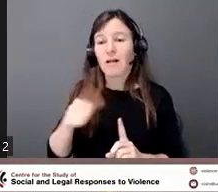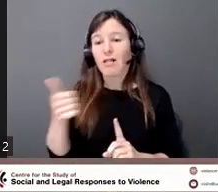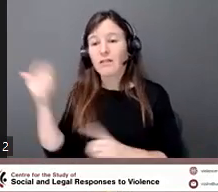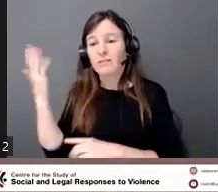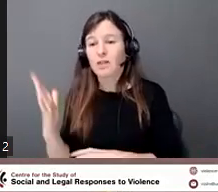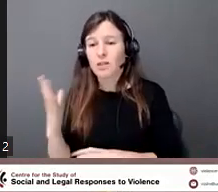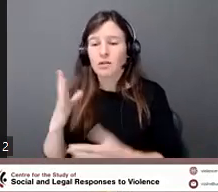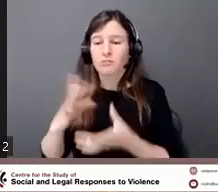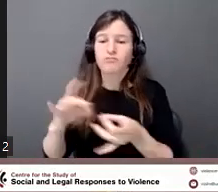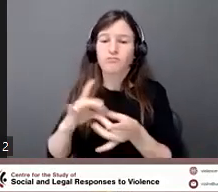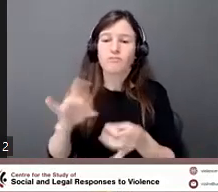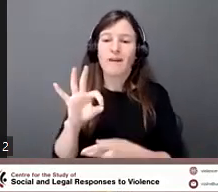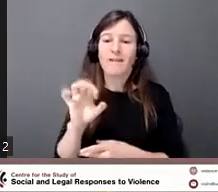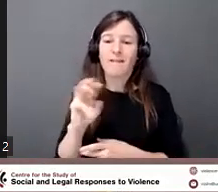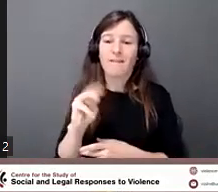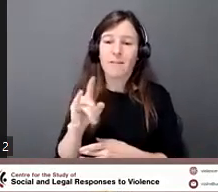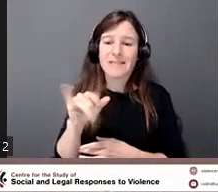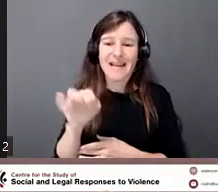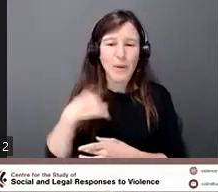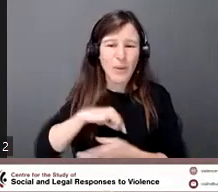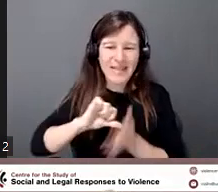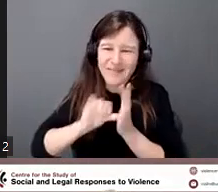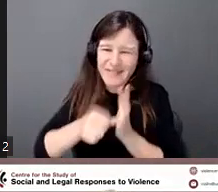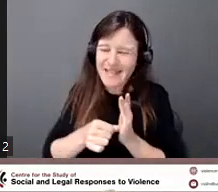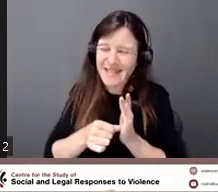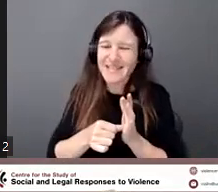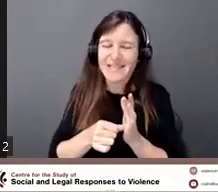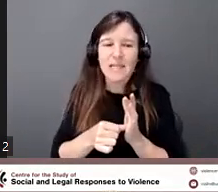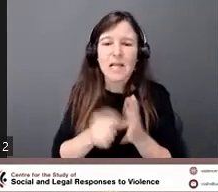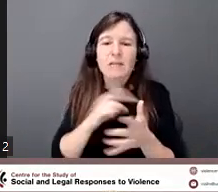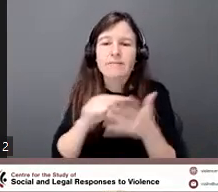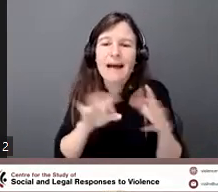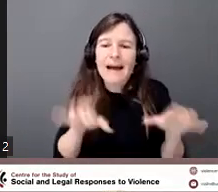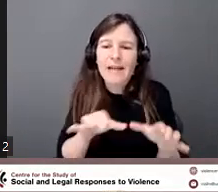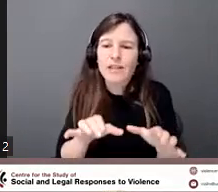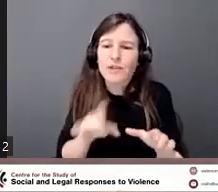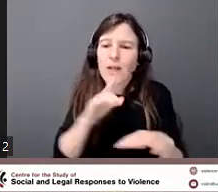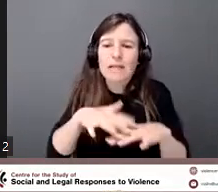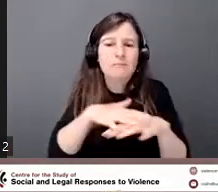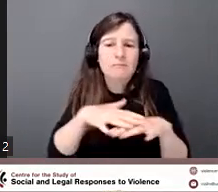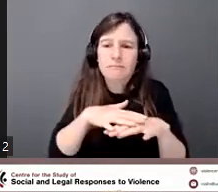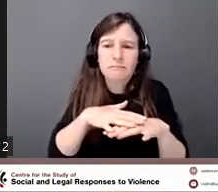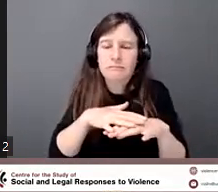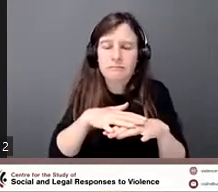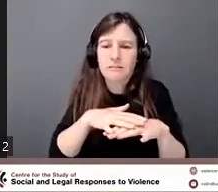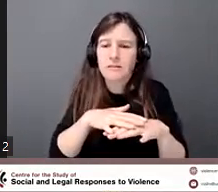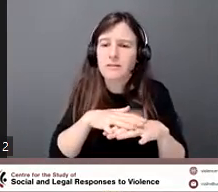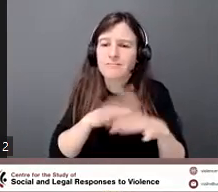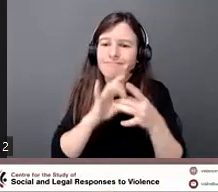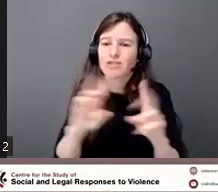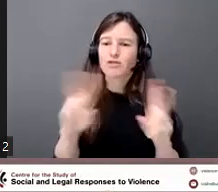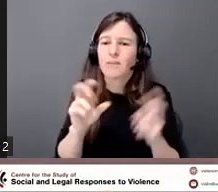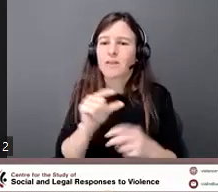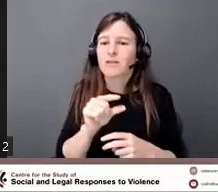we emphasize that these acts are just the tip of the iceberg when it comes to gender-based violence. When we use the